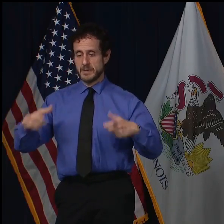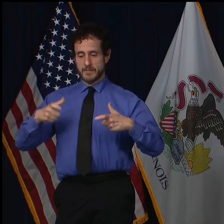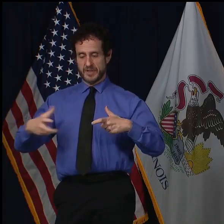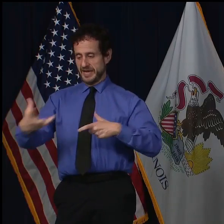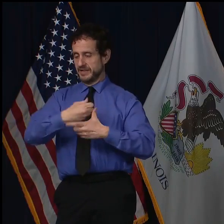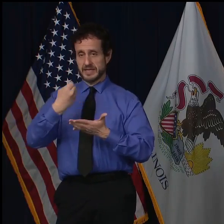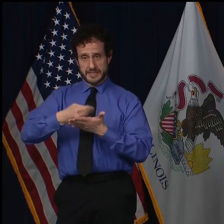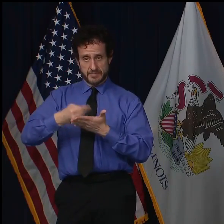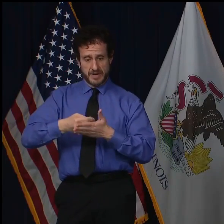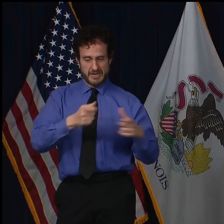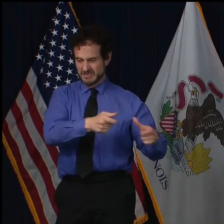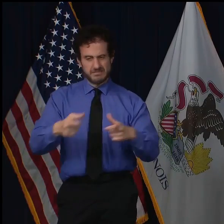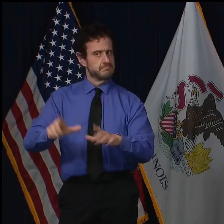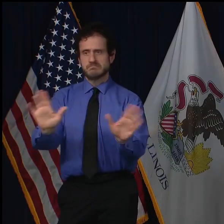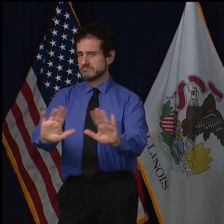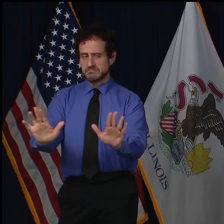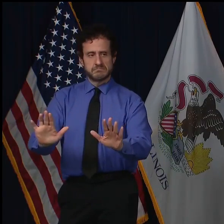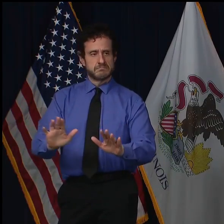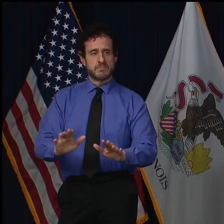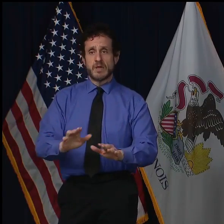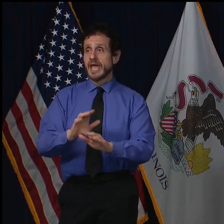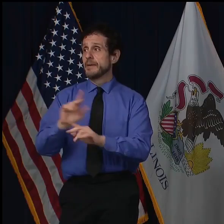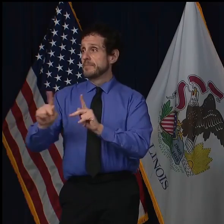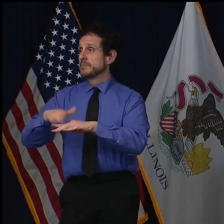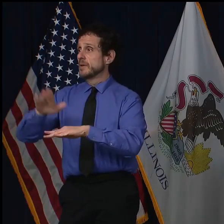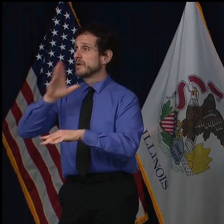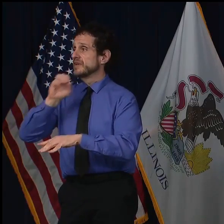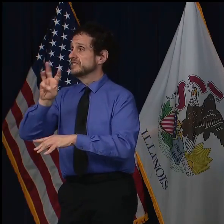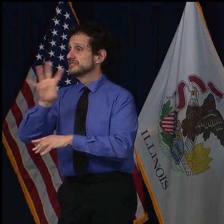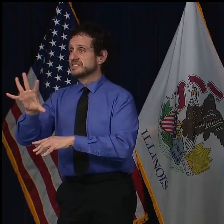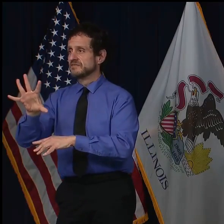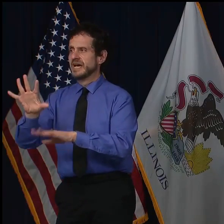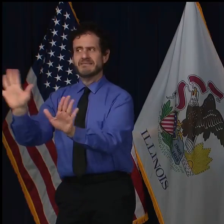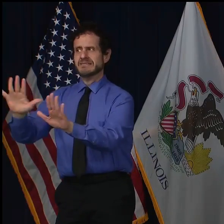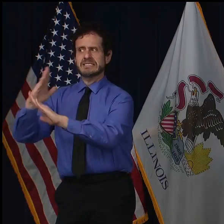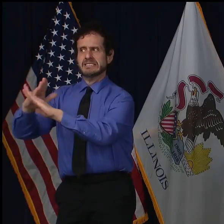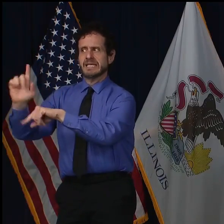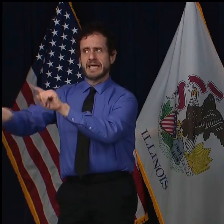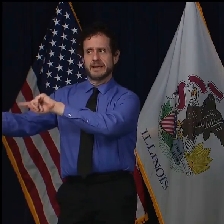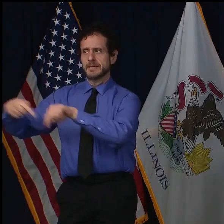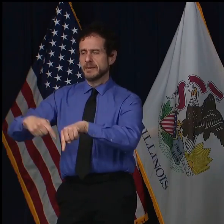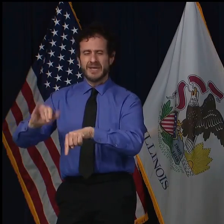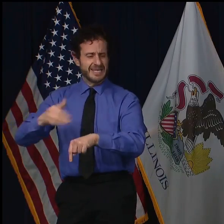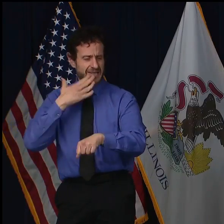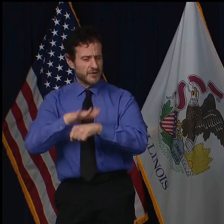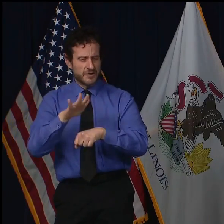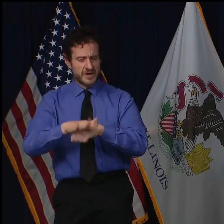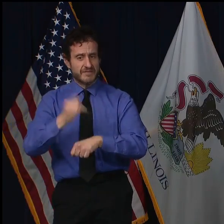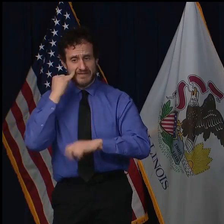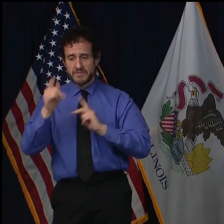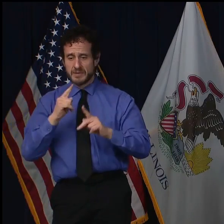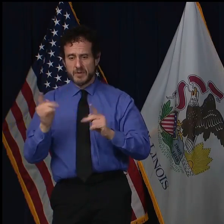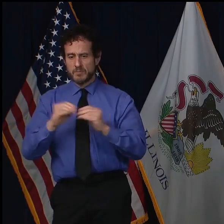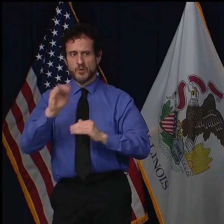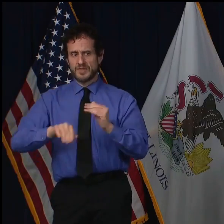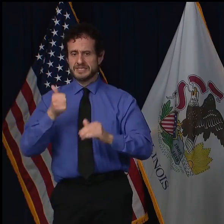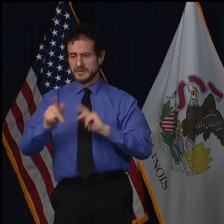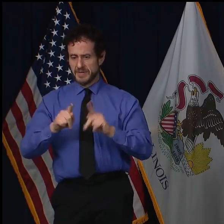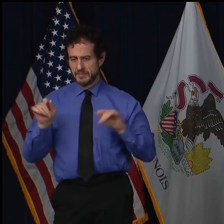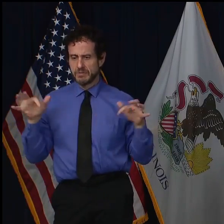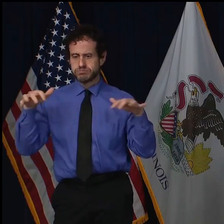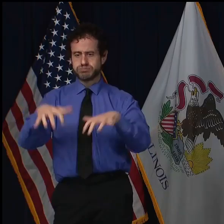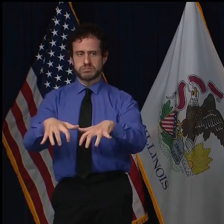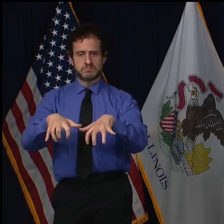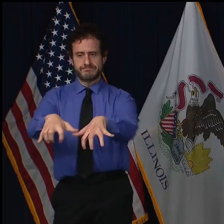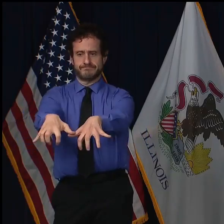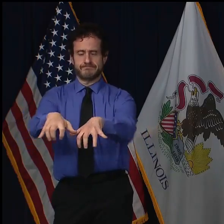no one over 65 and attend. Are these measures good enough for a crowd of more than 10?